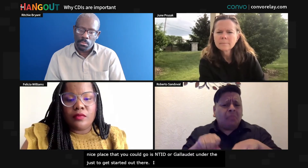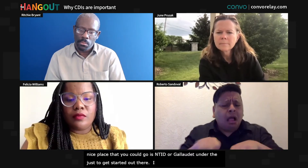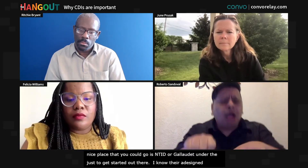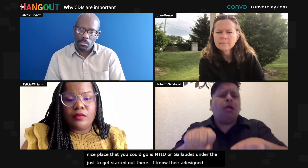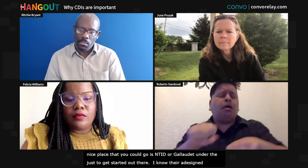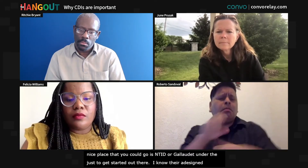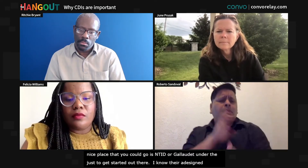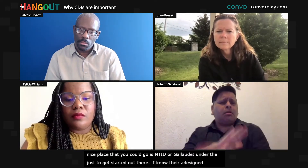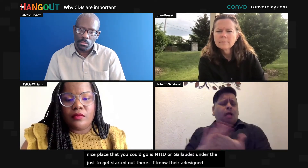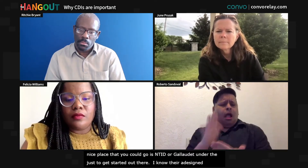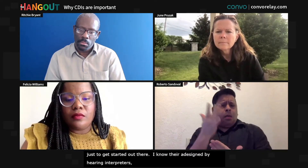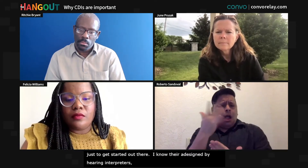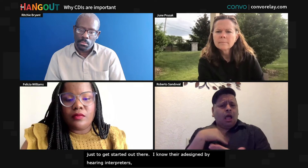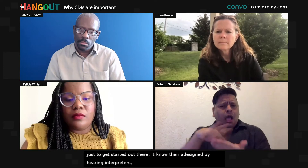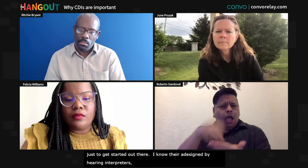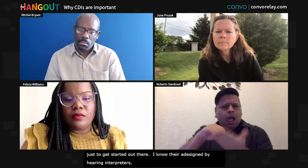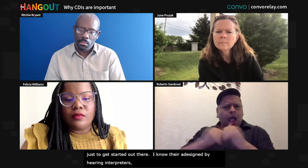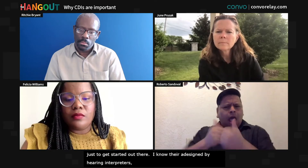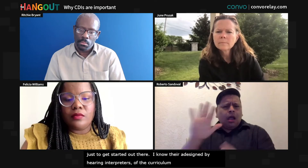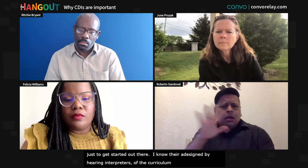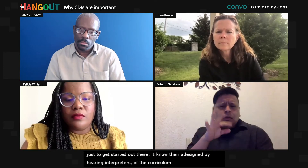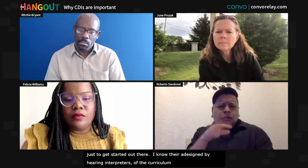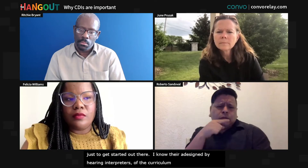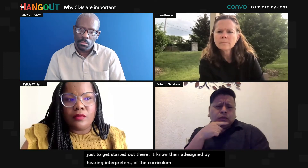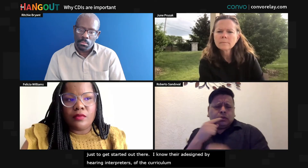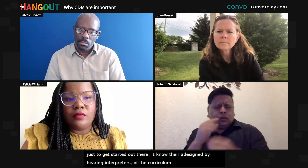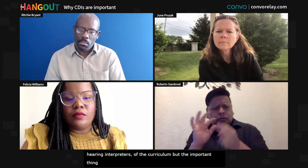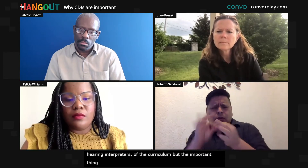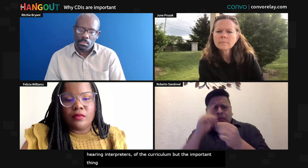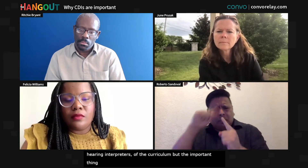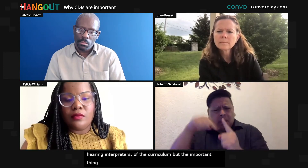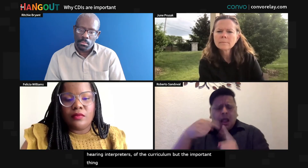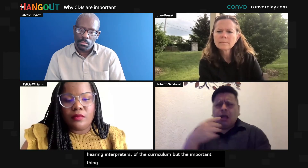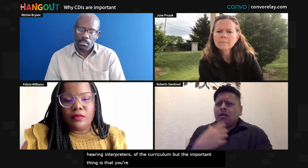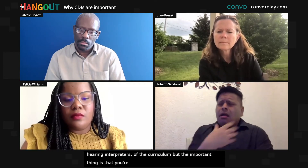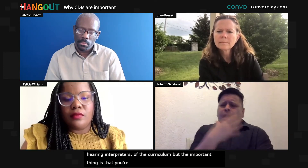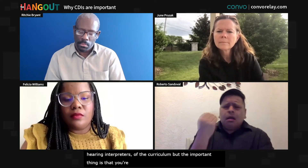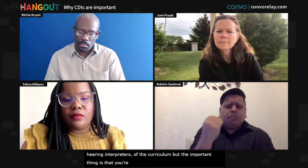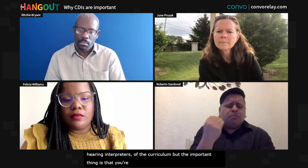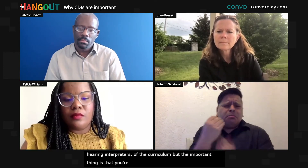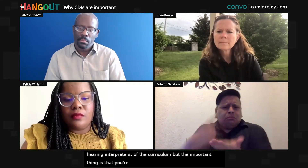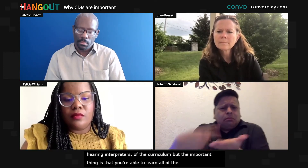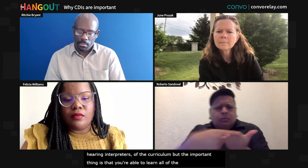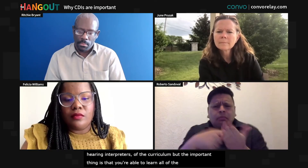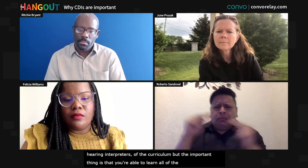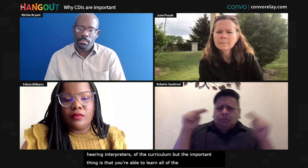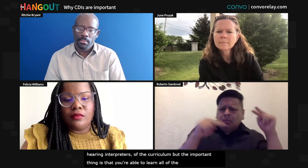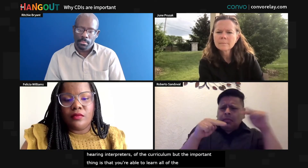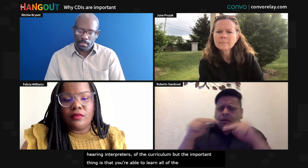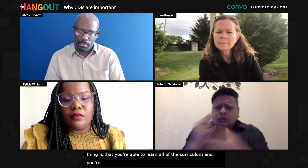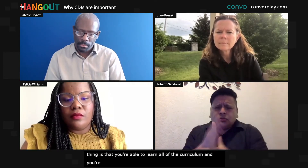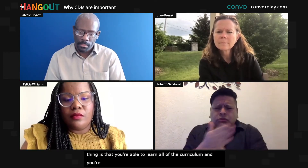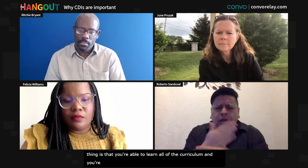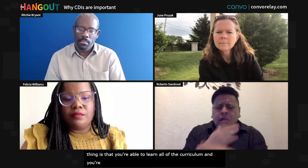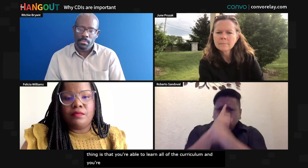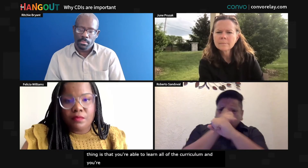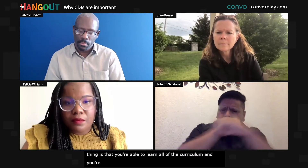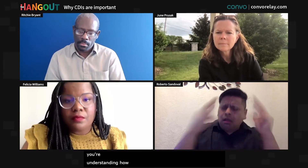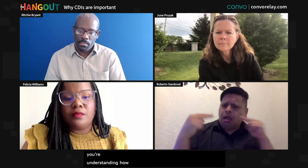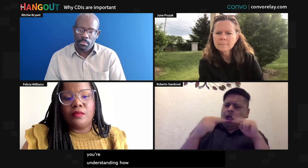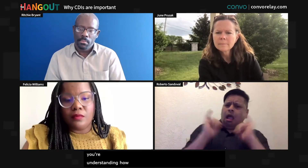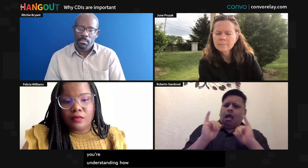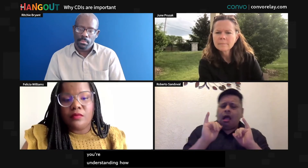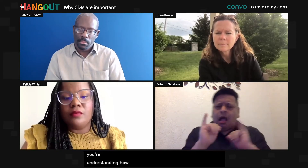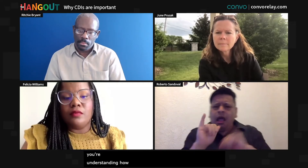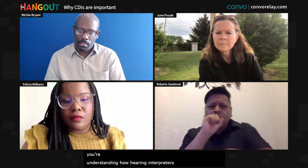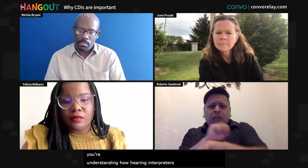important thing is that you're able to get your foot in the door. You're able to learn all the curriculum. You're understanding how hearing interpreters process the information, how they